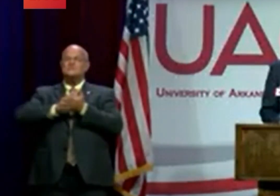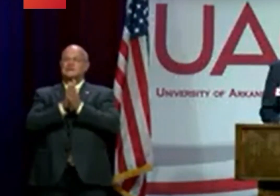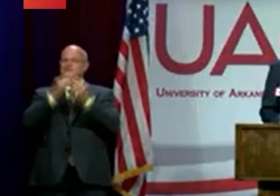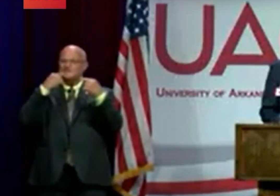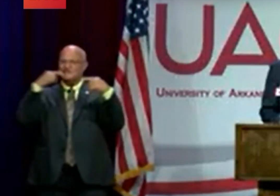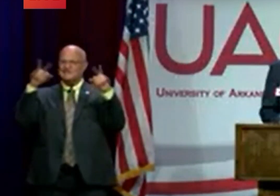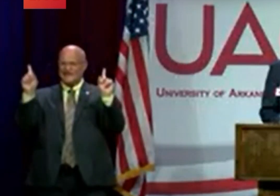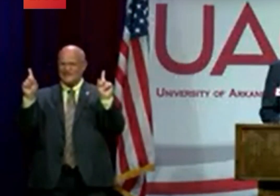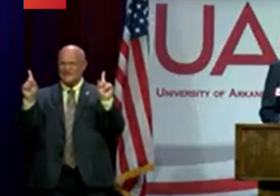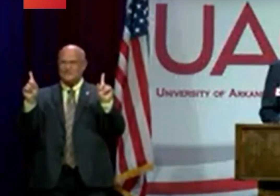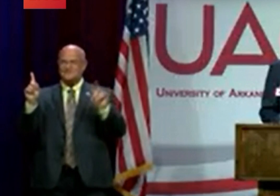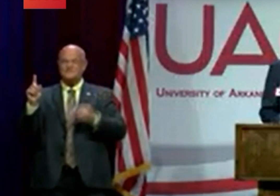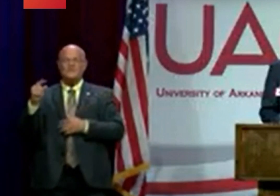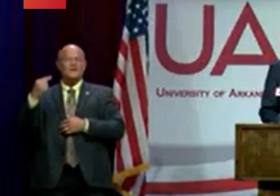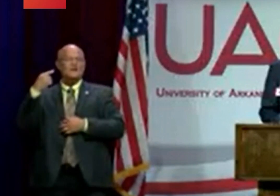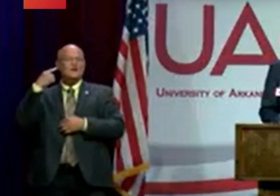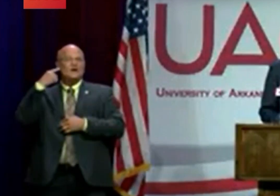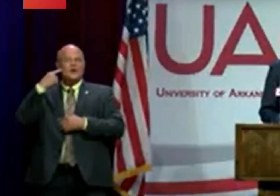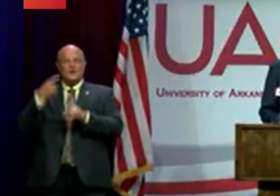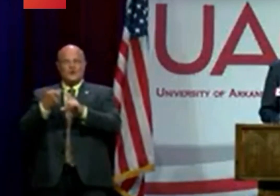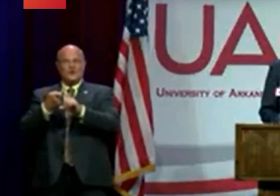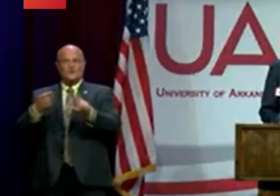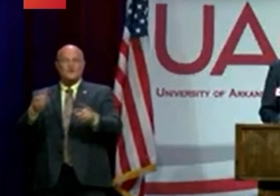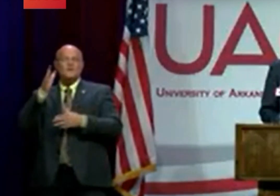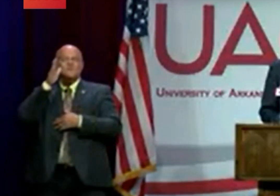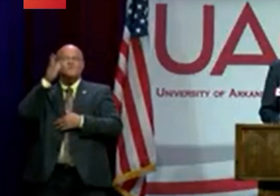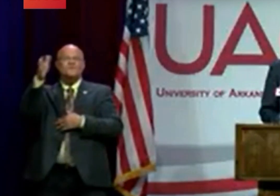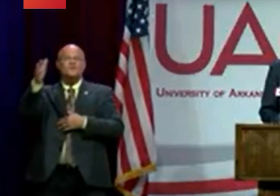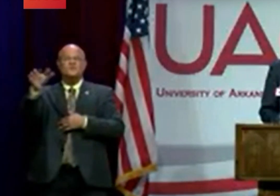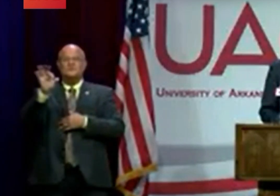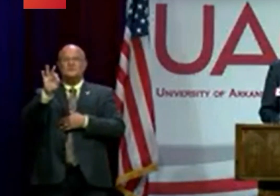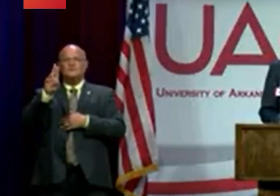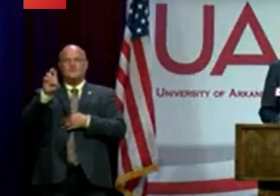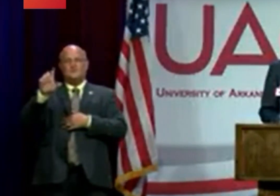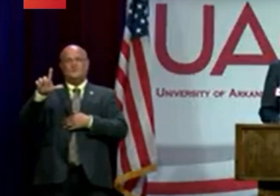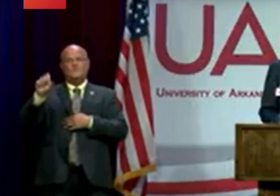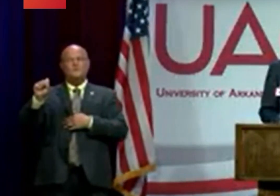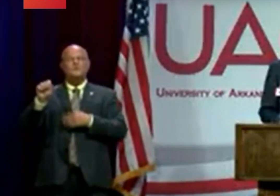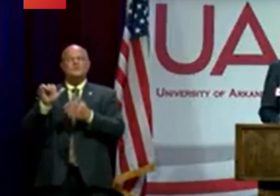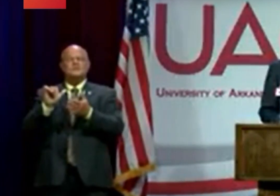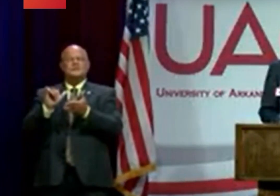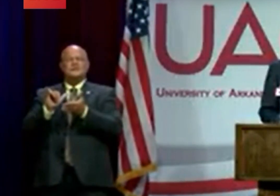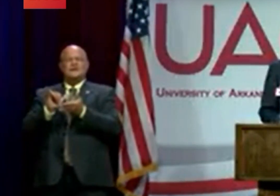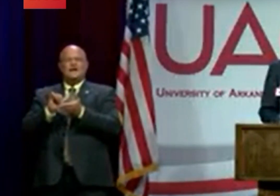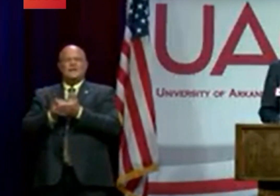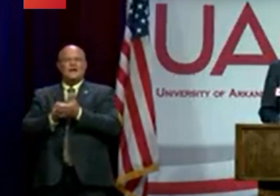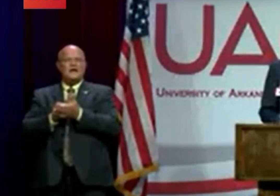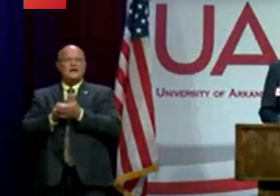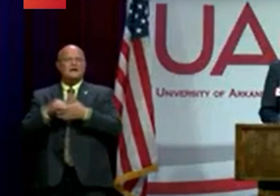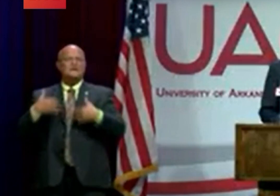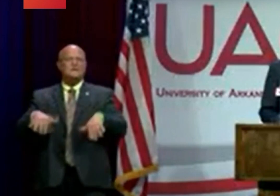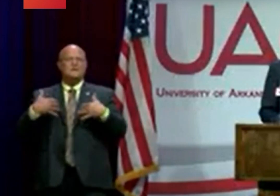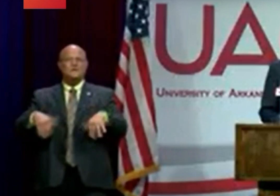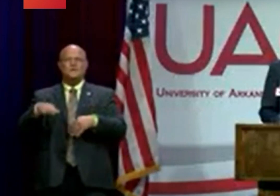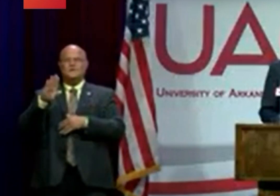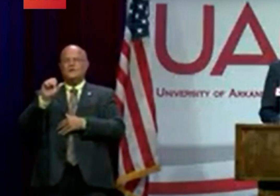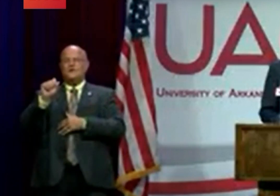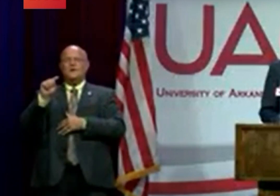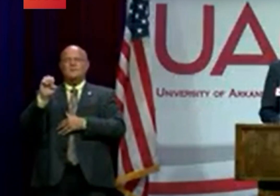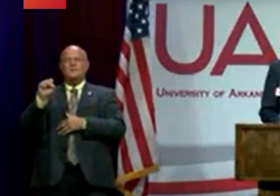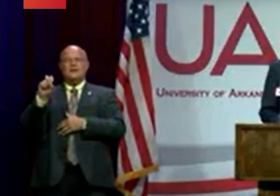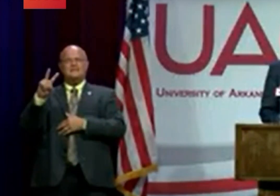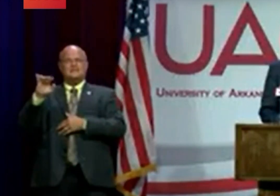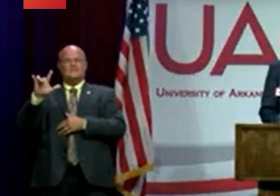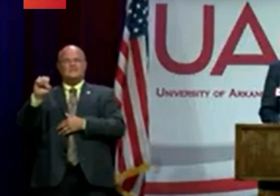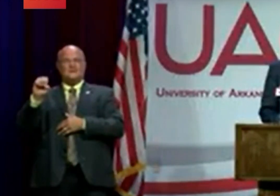successful. We heard from Future Fuels, that is a great Batesville company that wants